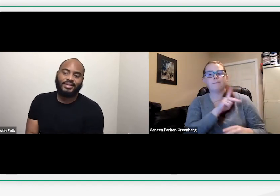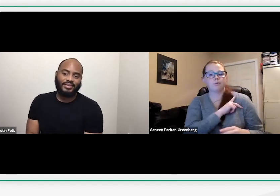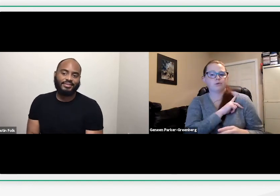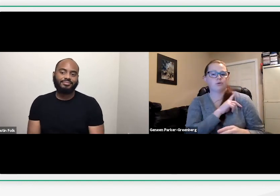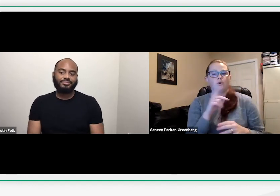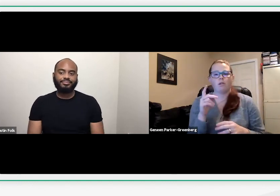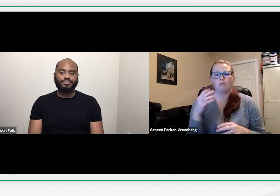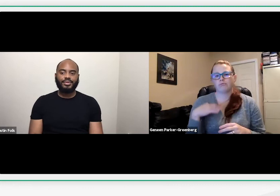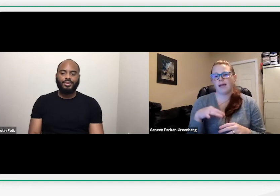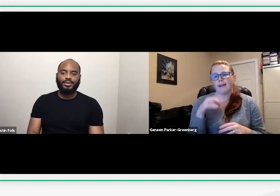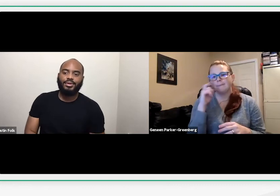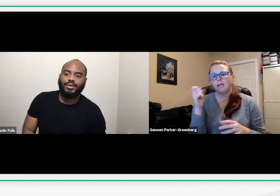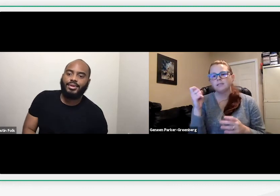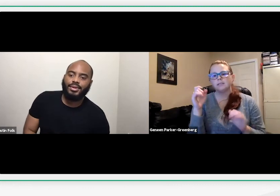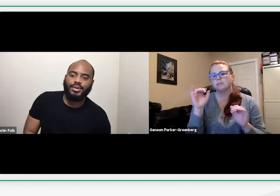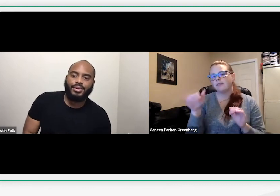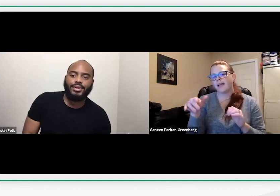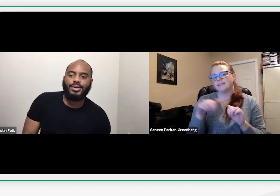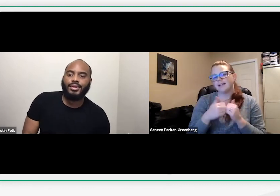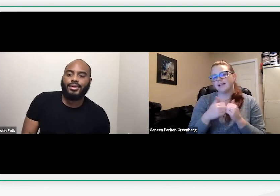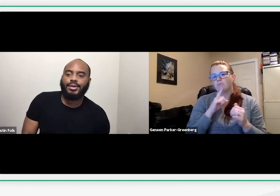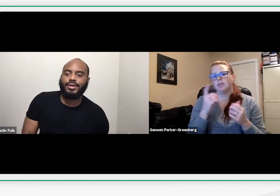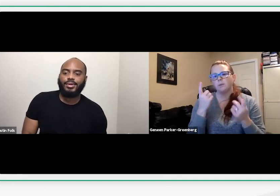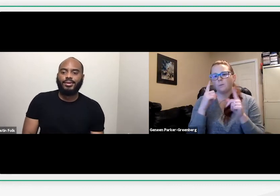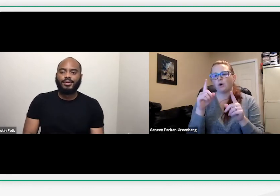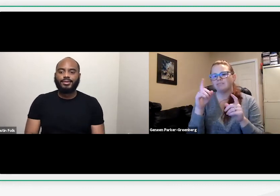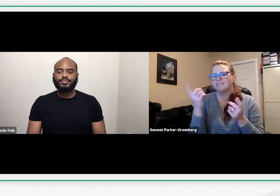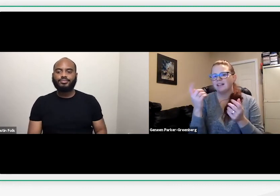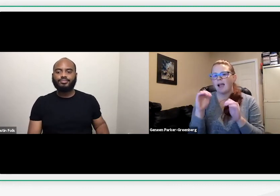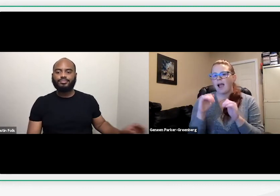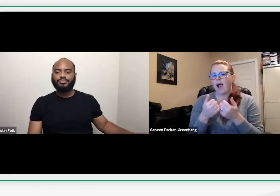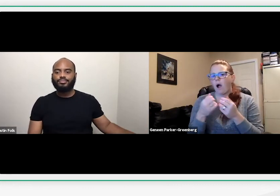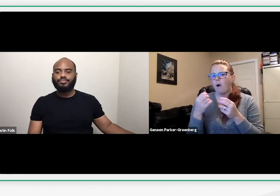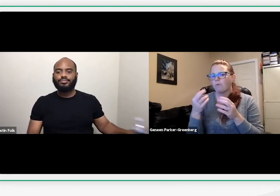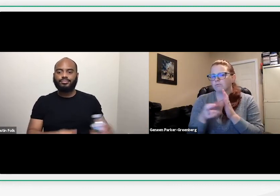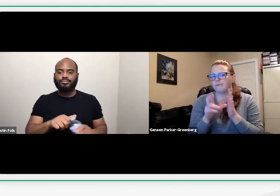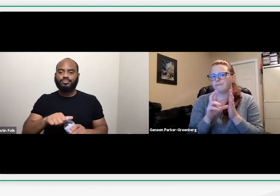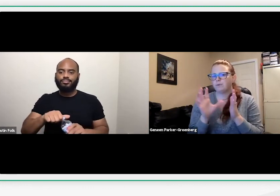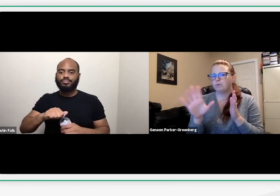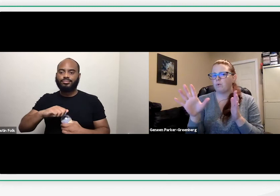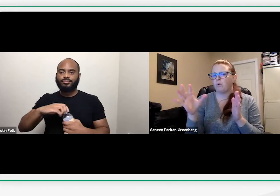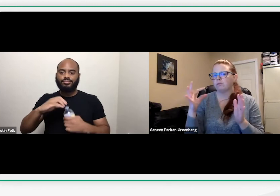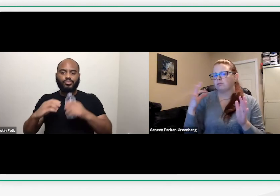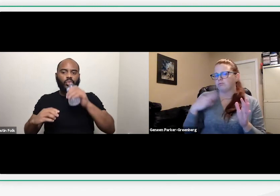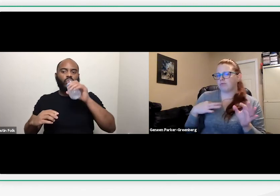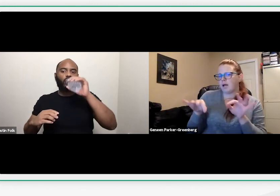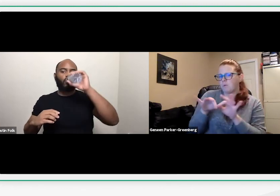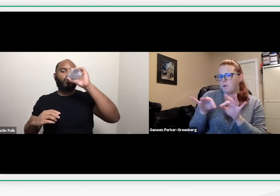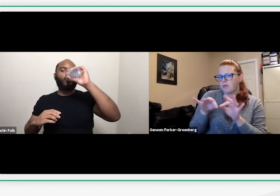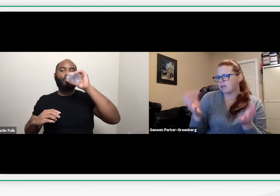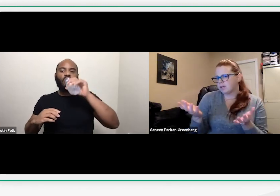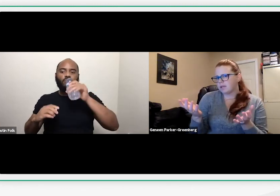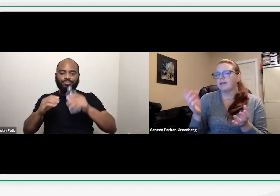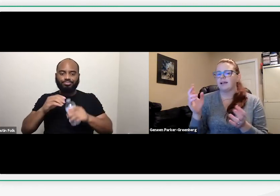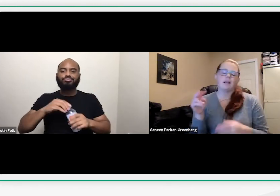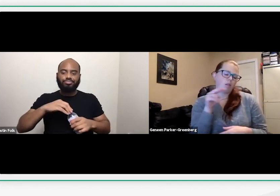Well, for your business, you would need to use your personal credit because that's how it really works. They